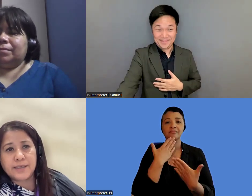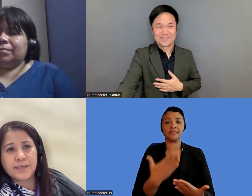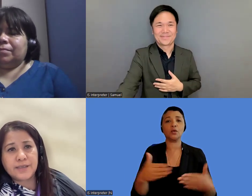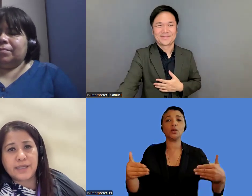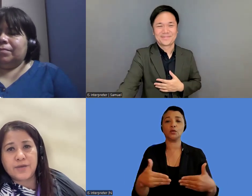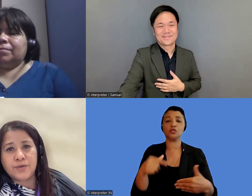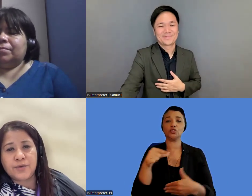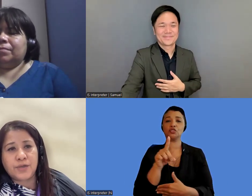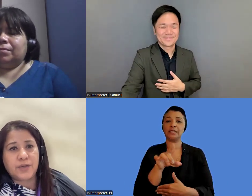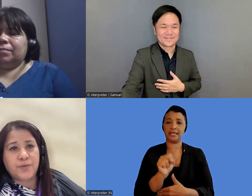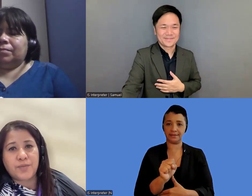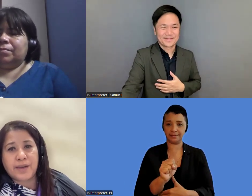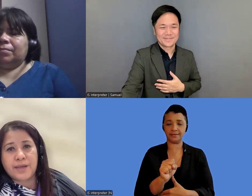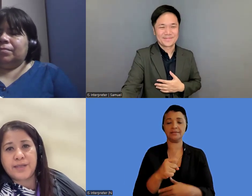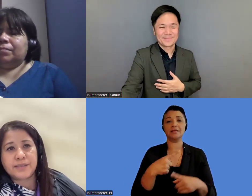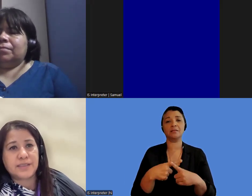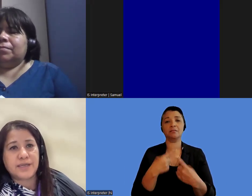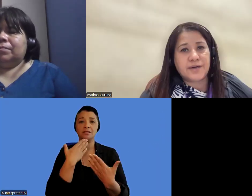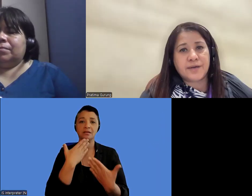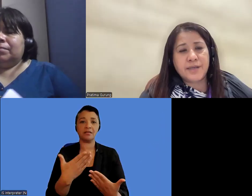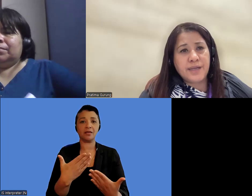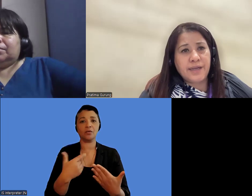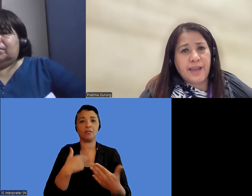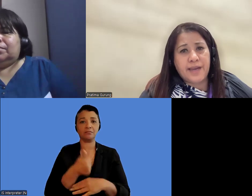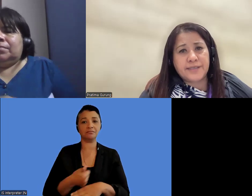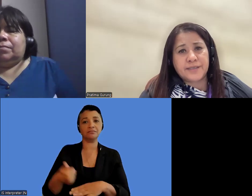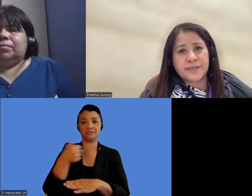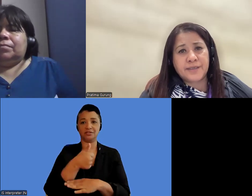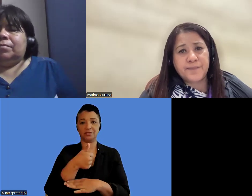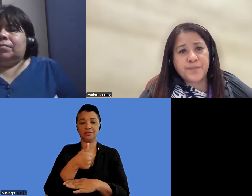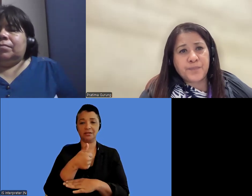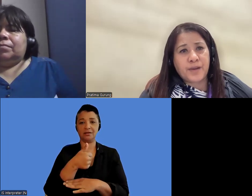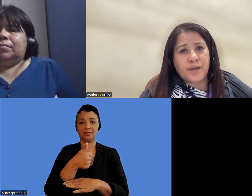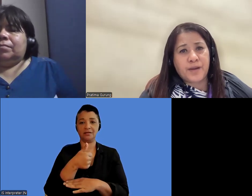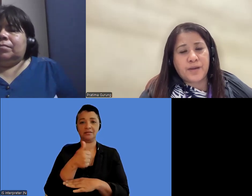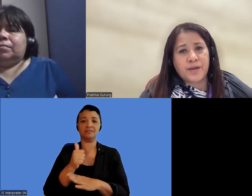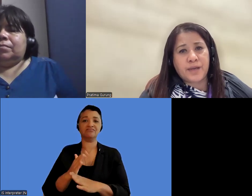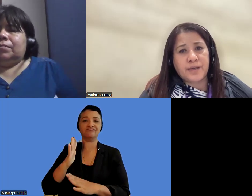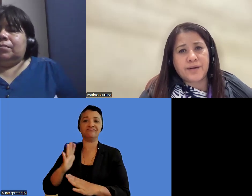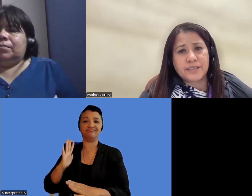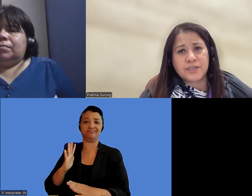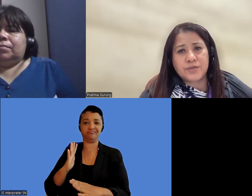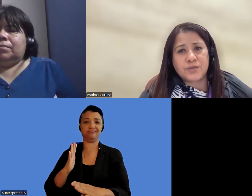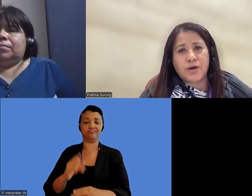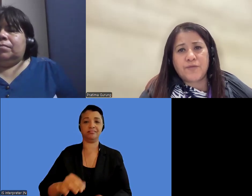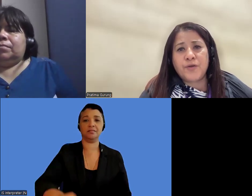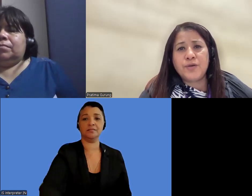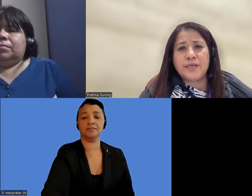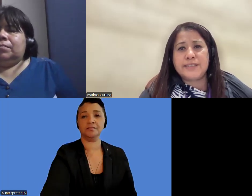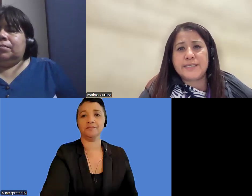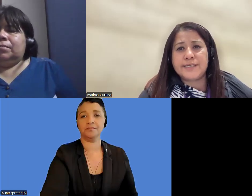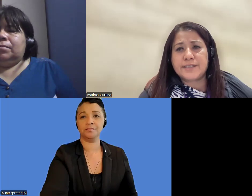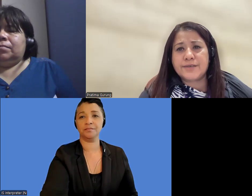And thank you, Ipul, my senior elder, and gratitude to all of